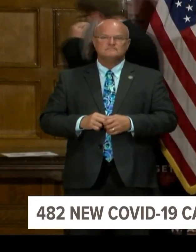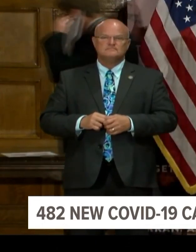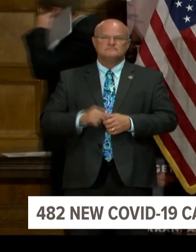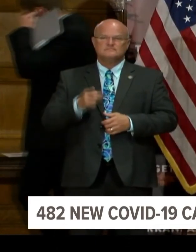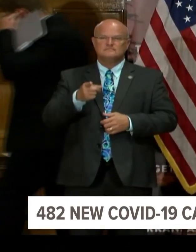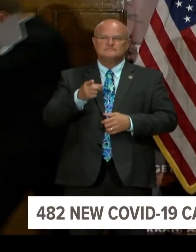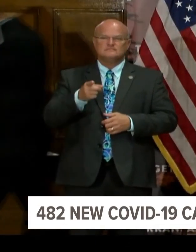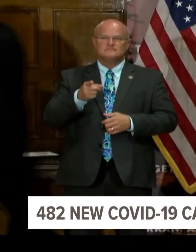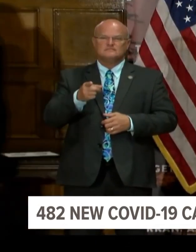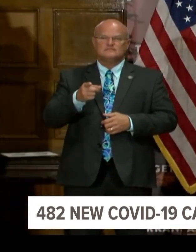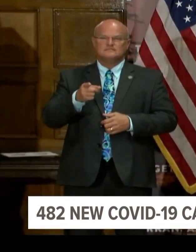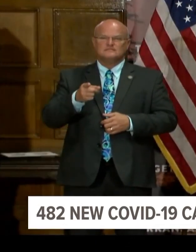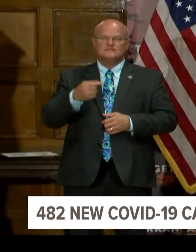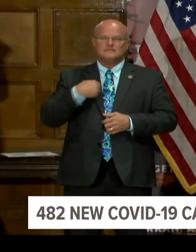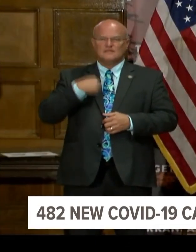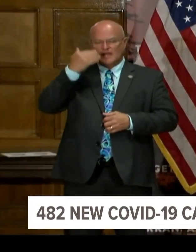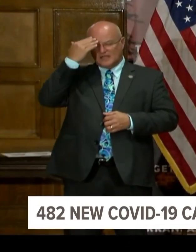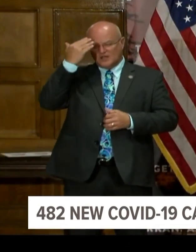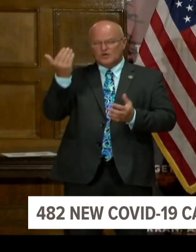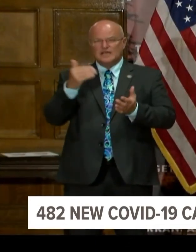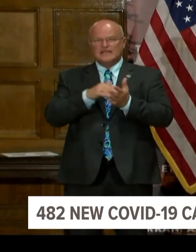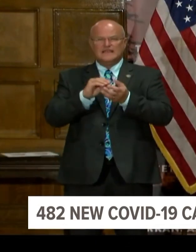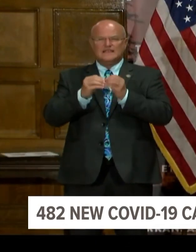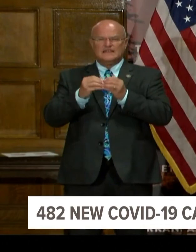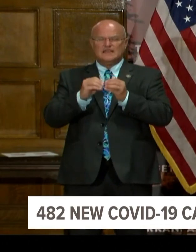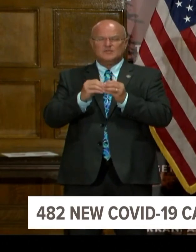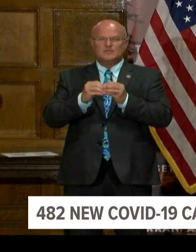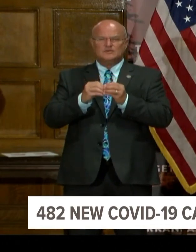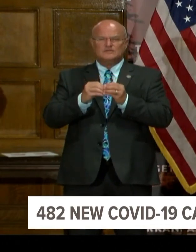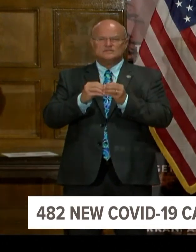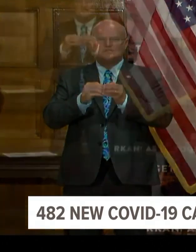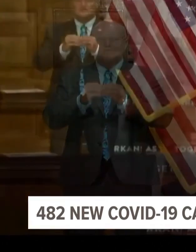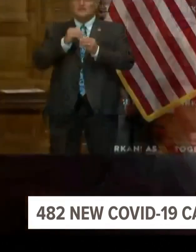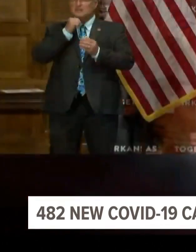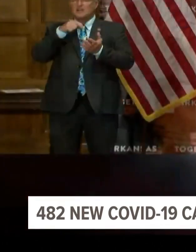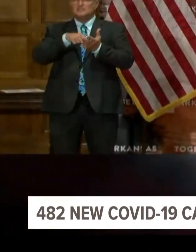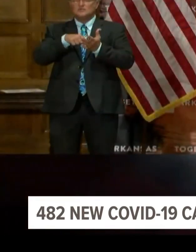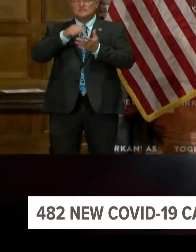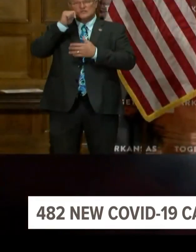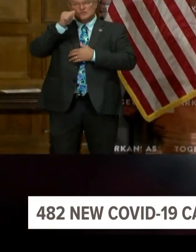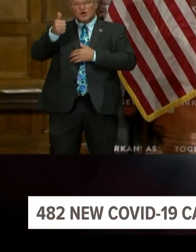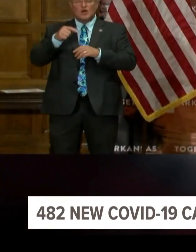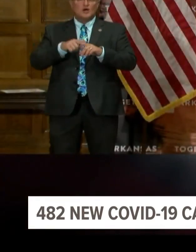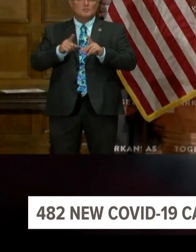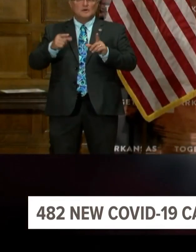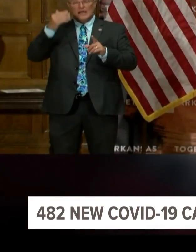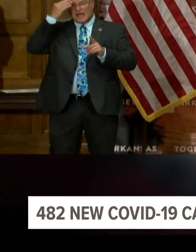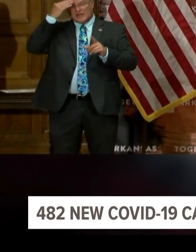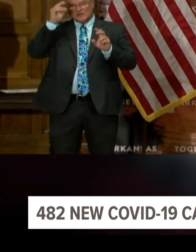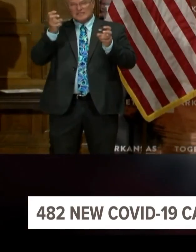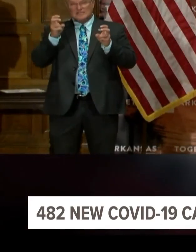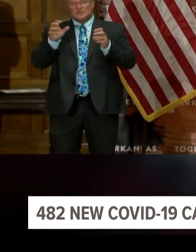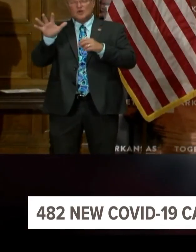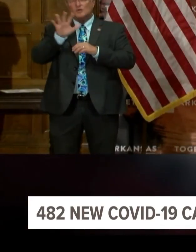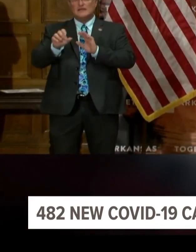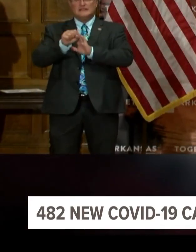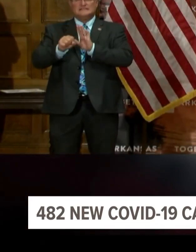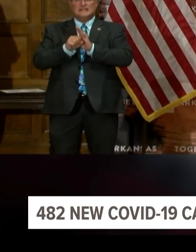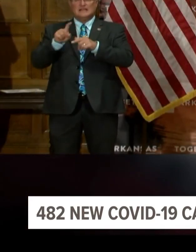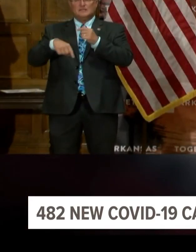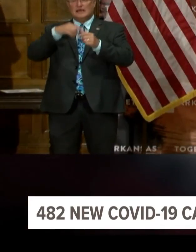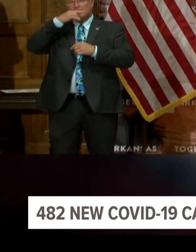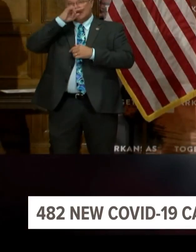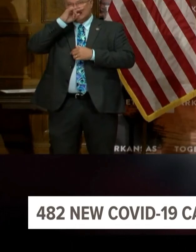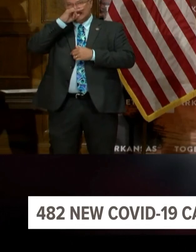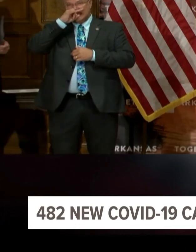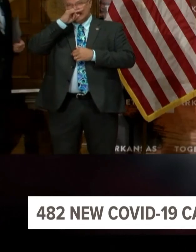Jay? Johnny, I know, again, the numbers aren't due till tomorrow, but I know there was an issue across the state about just kids kind